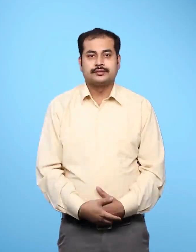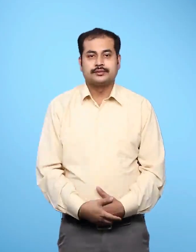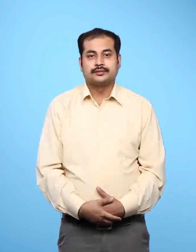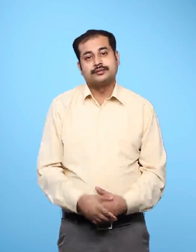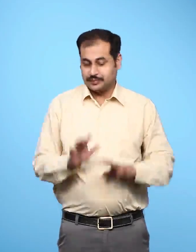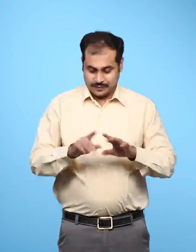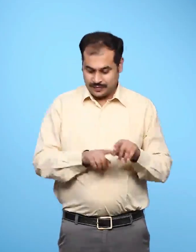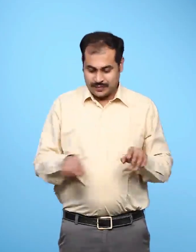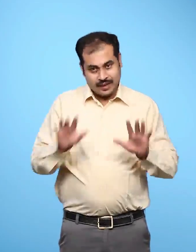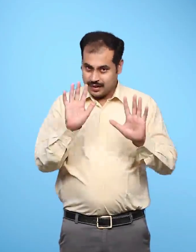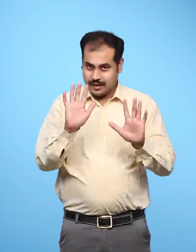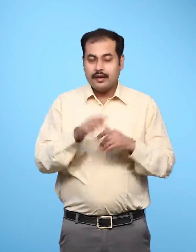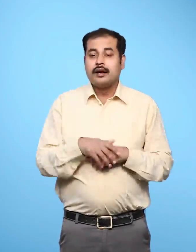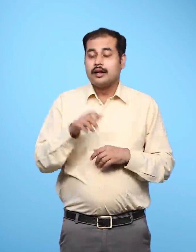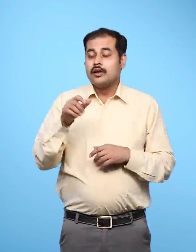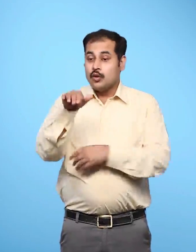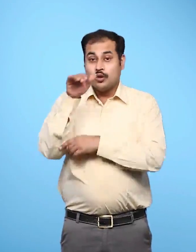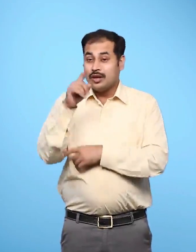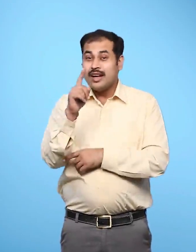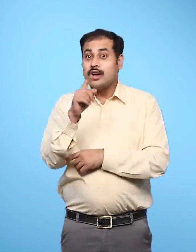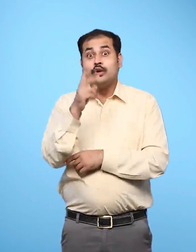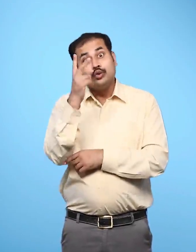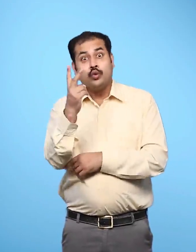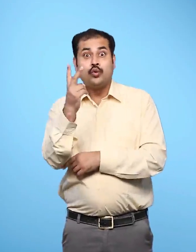How many buckets can two camels drink at once?